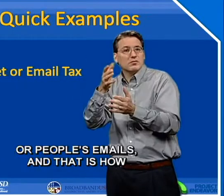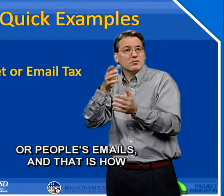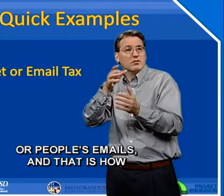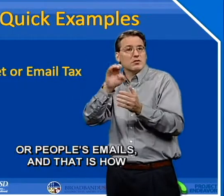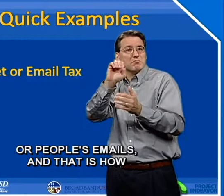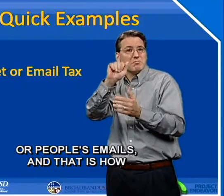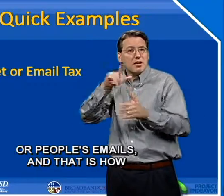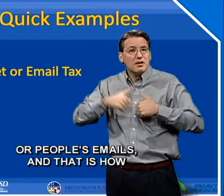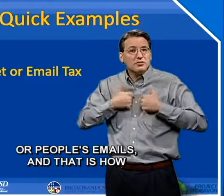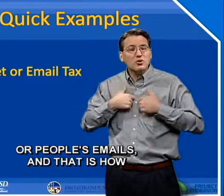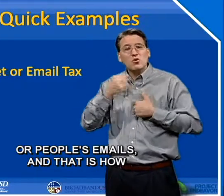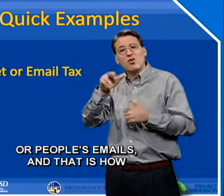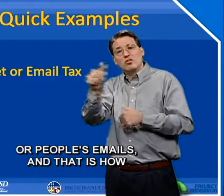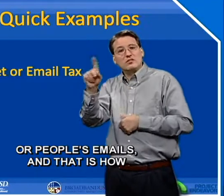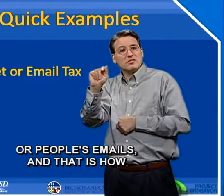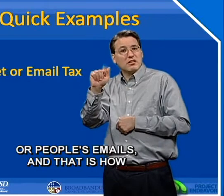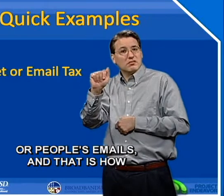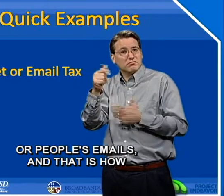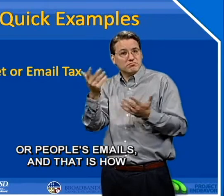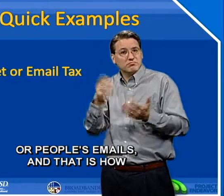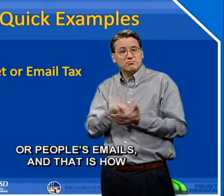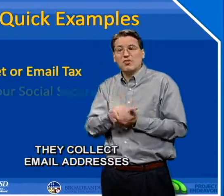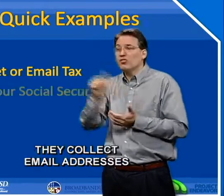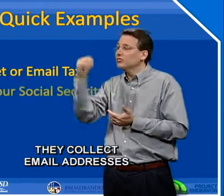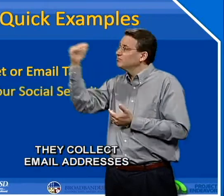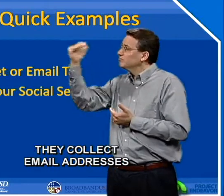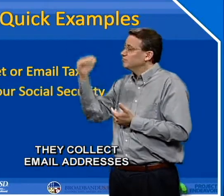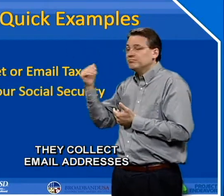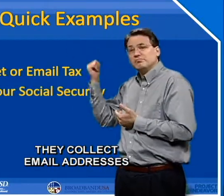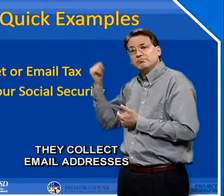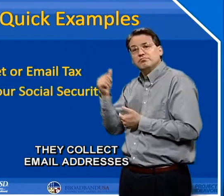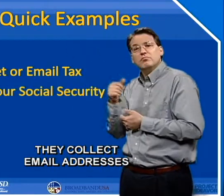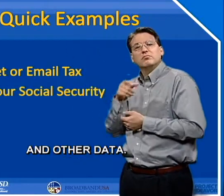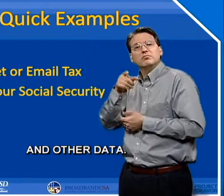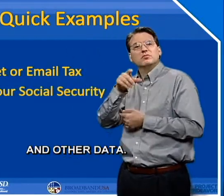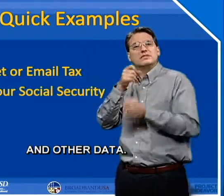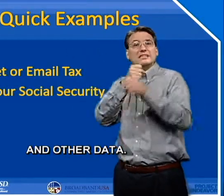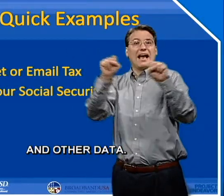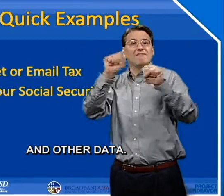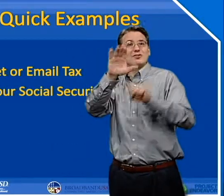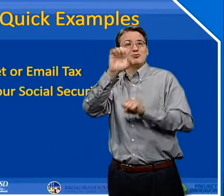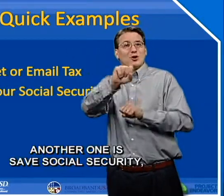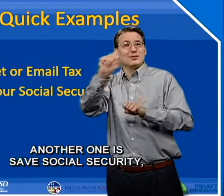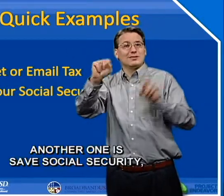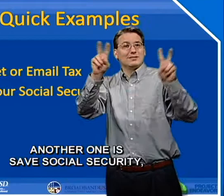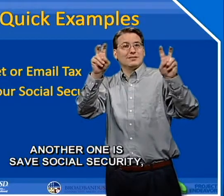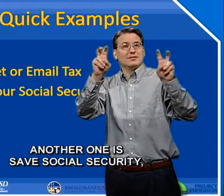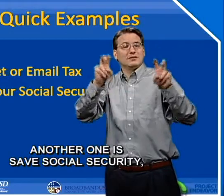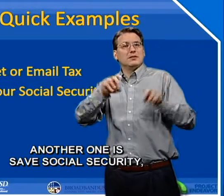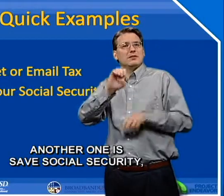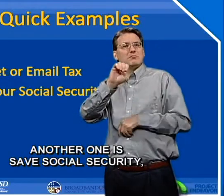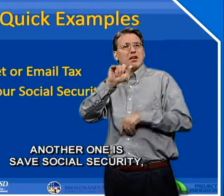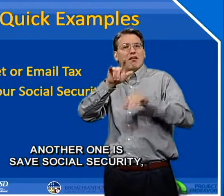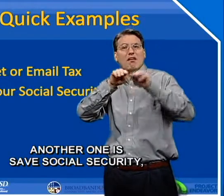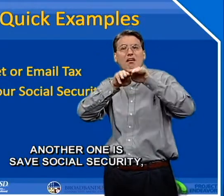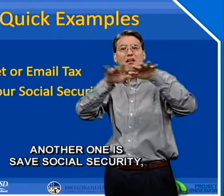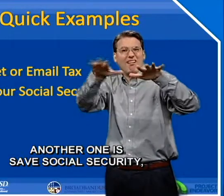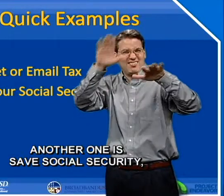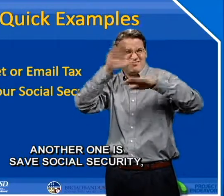software or in people's emails, and that is how they collect email addresses and other data. Another one is Save Social Security, and